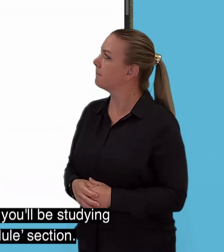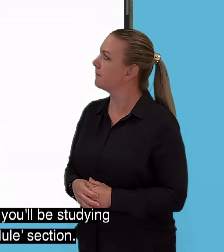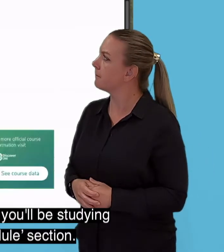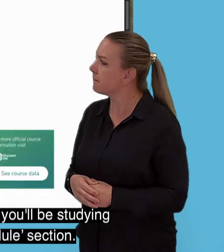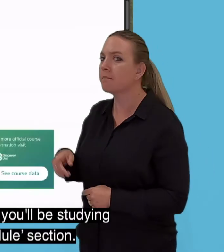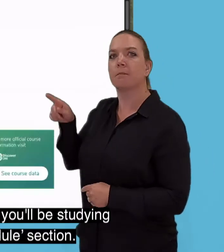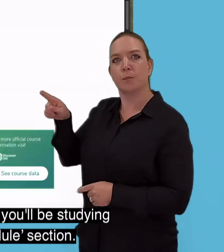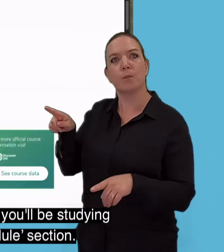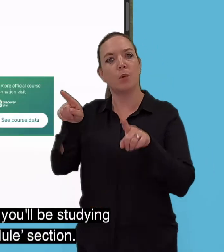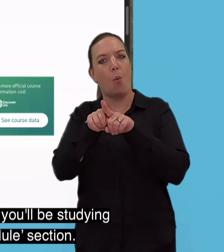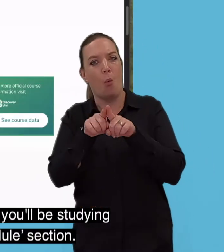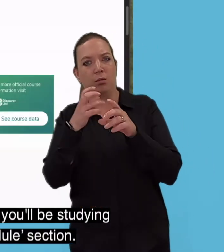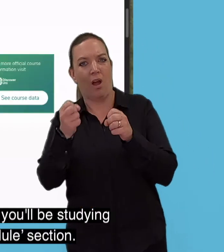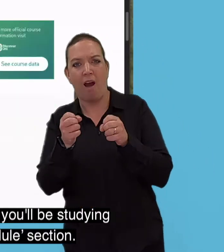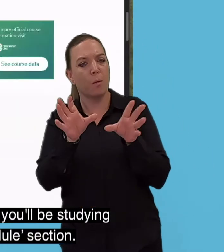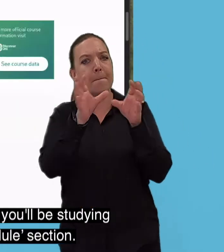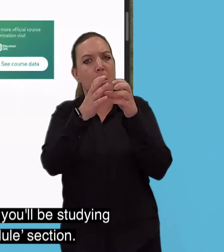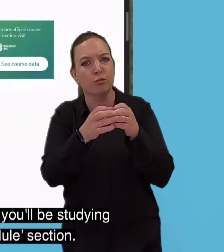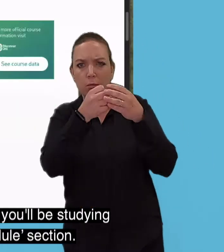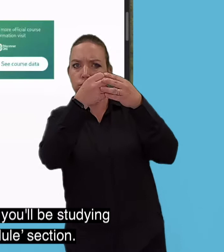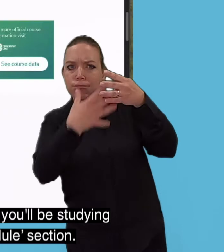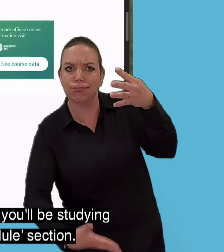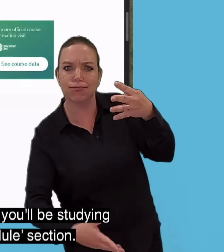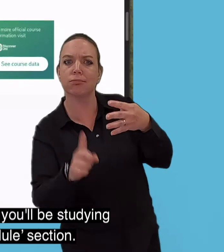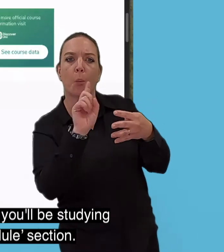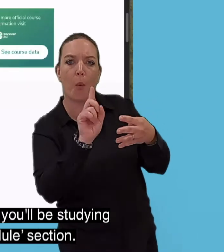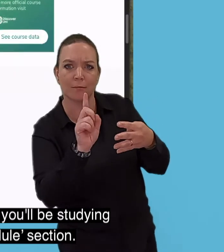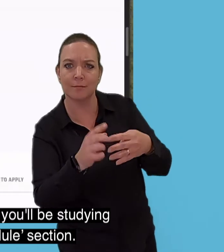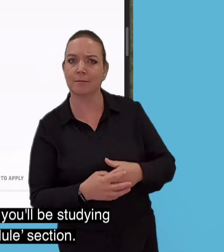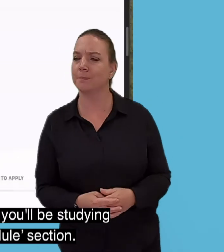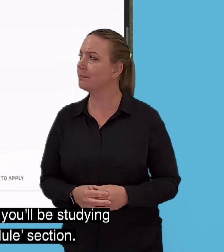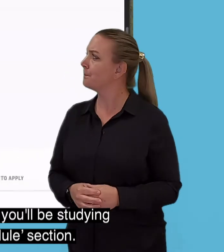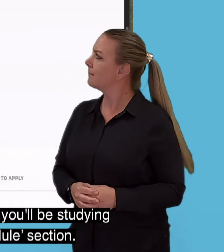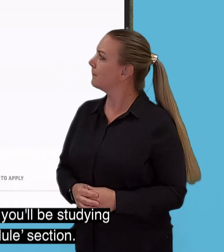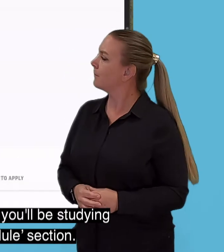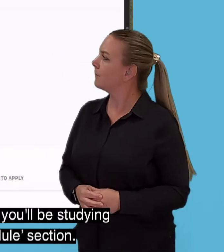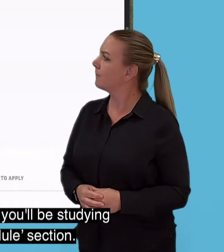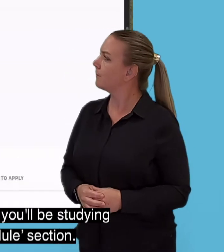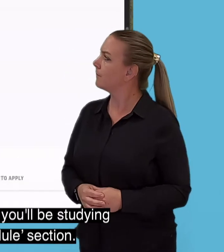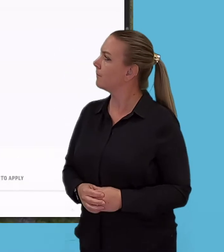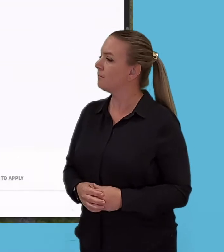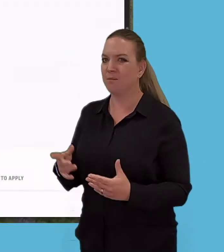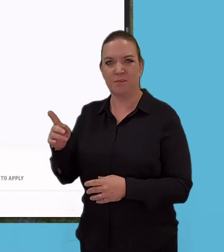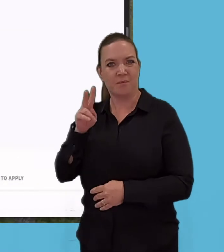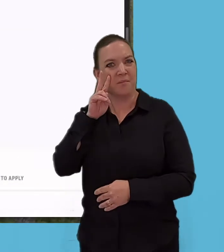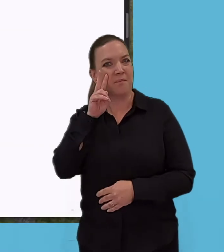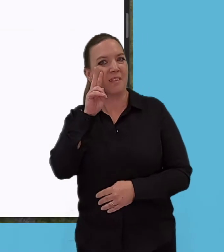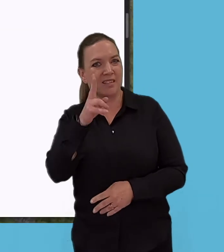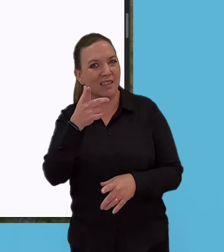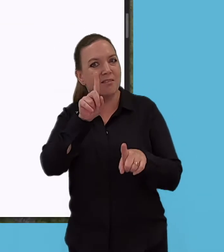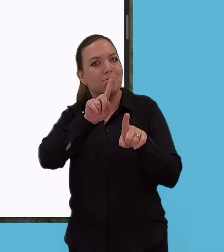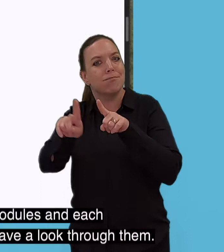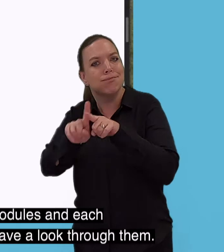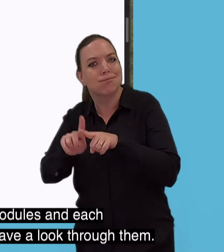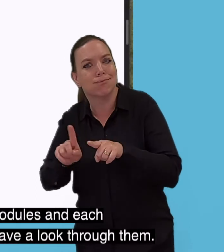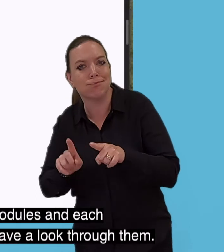as well as a breakdown of the modules you'll be studying through the Read More About Modules section.